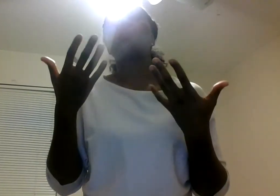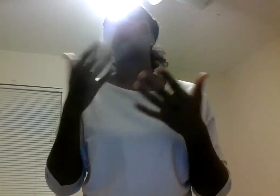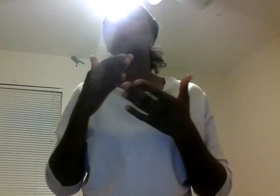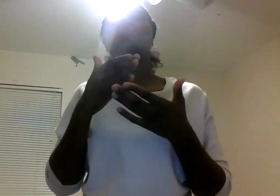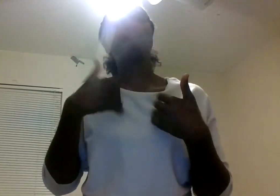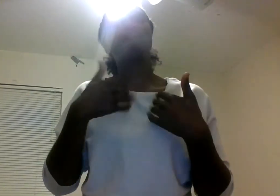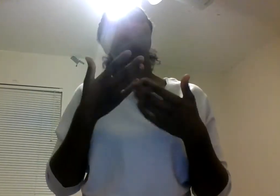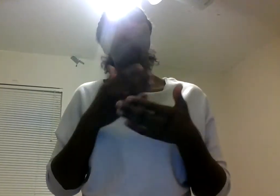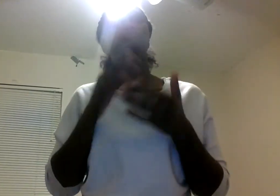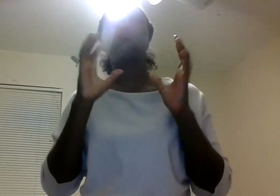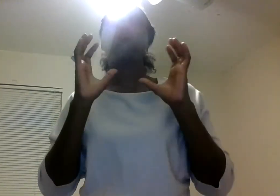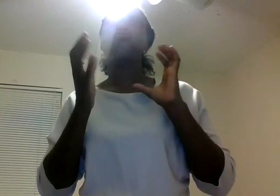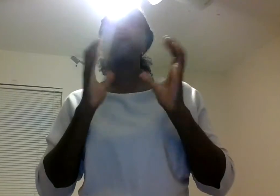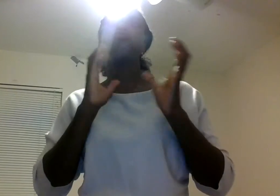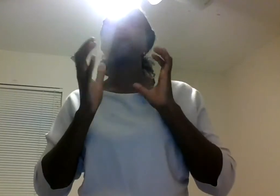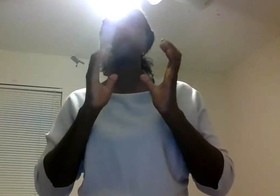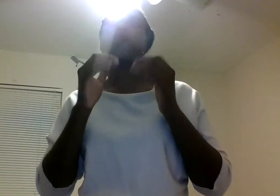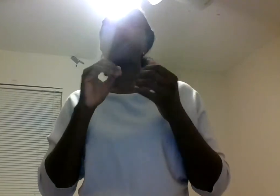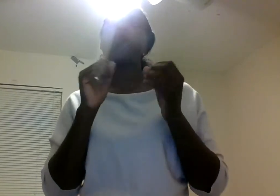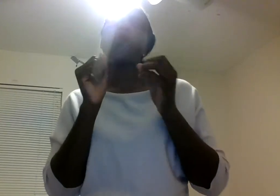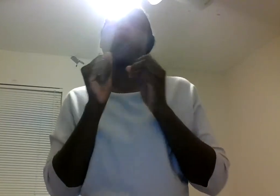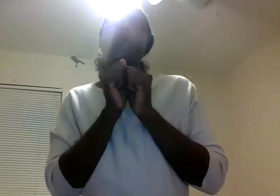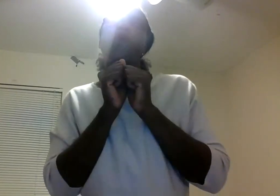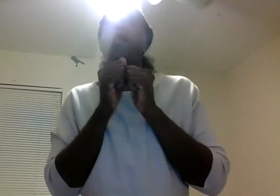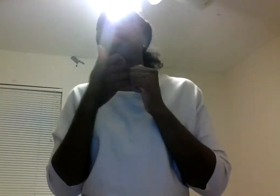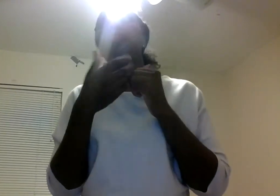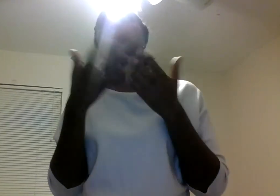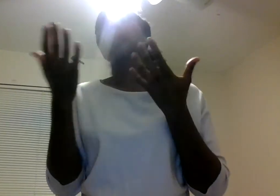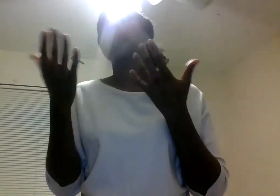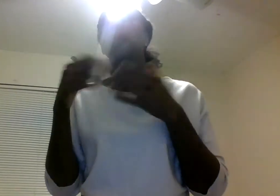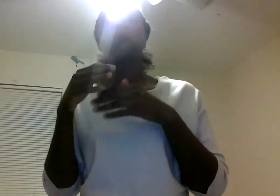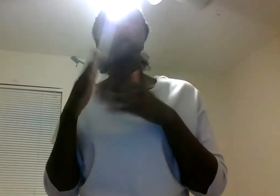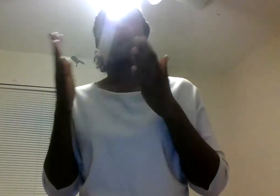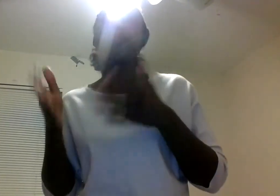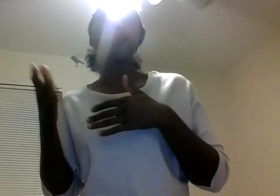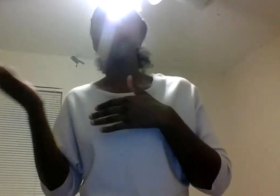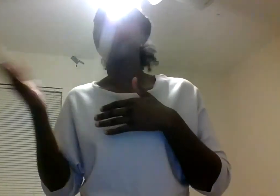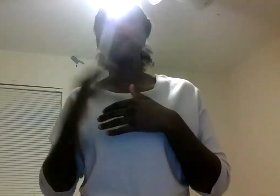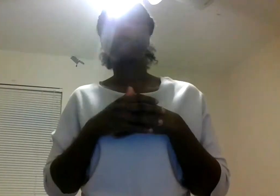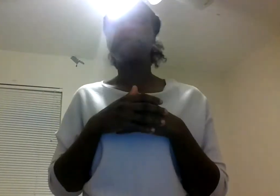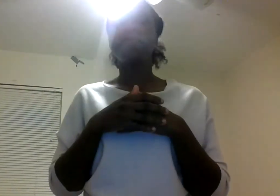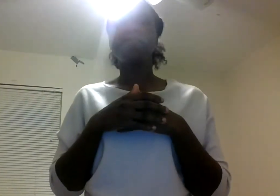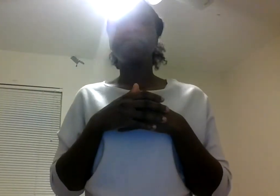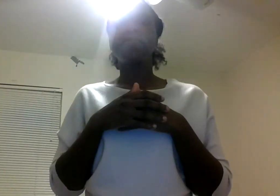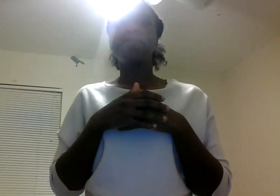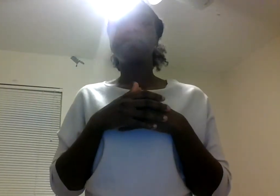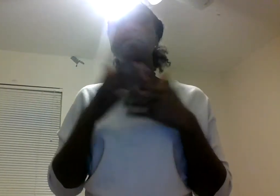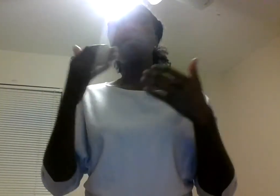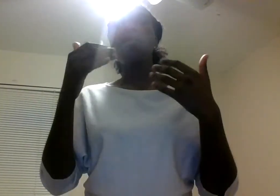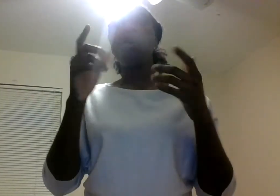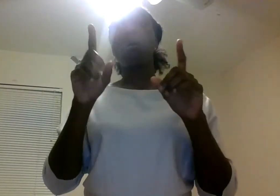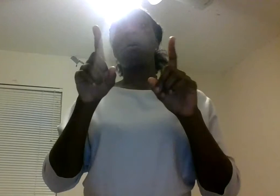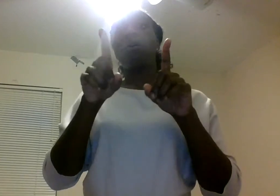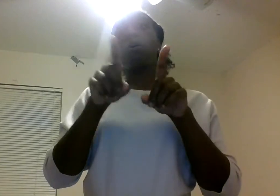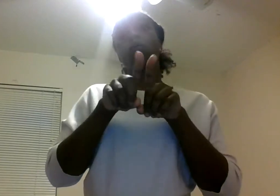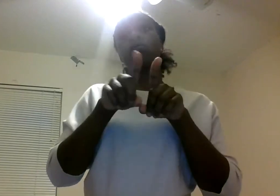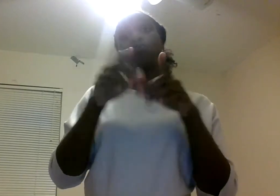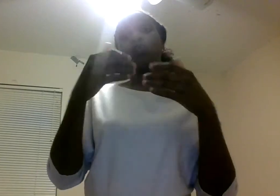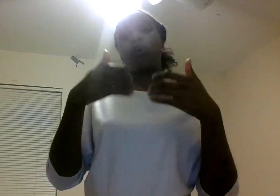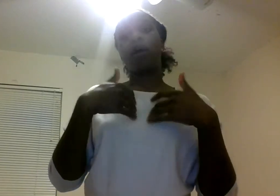conversation. And there is this linking sentence that I use in lots of presentations. I tell my story, and then I continue saying, now why do I